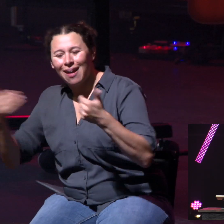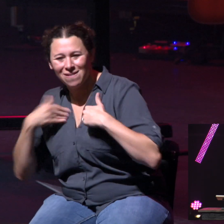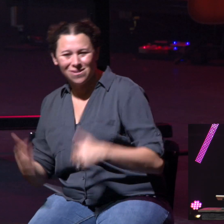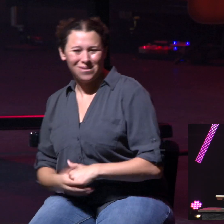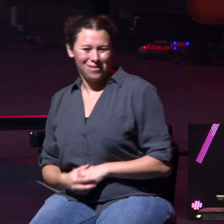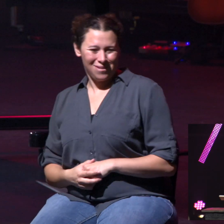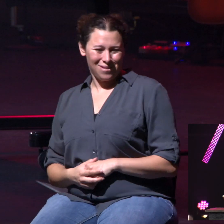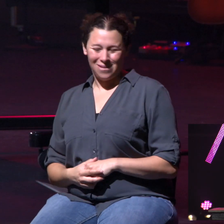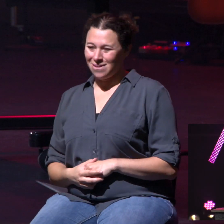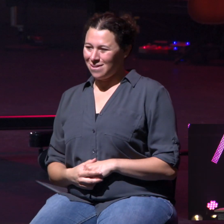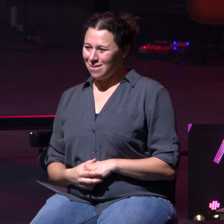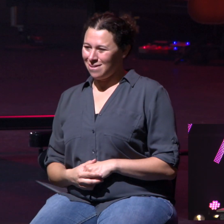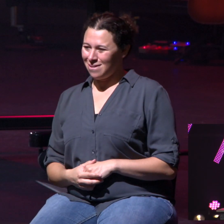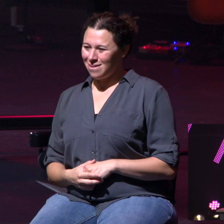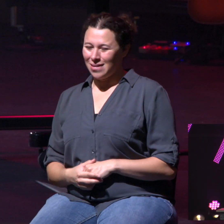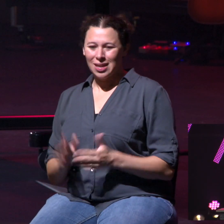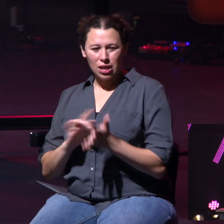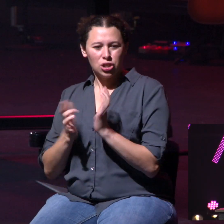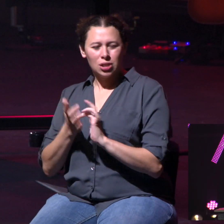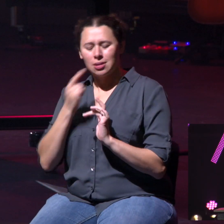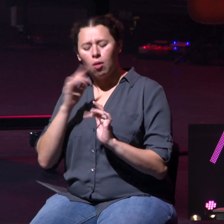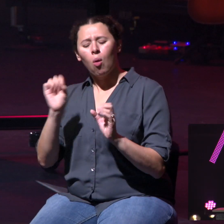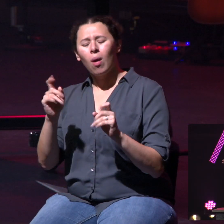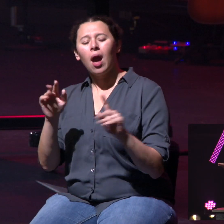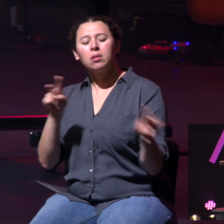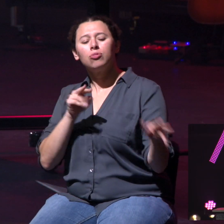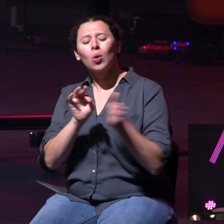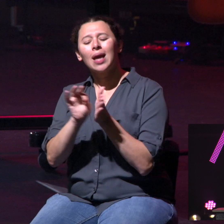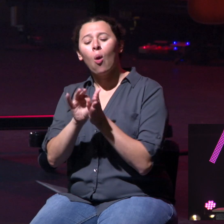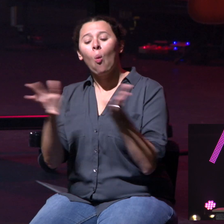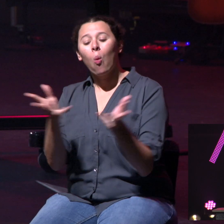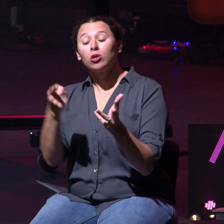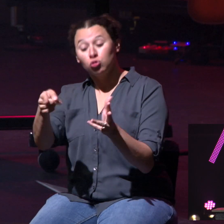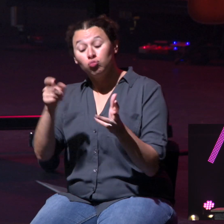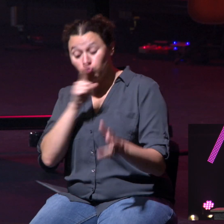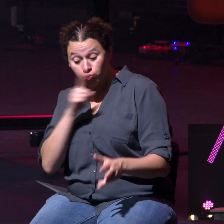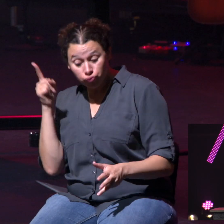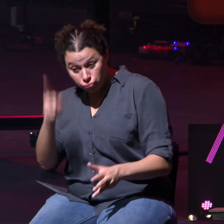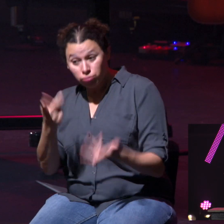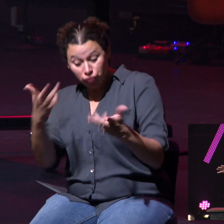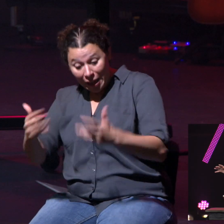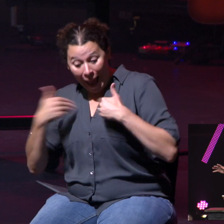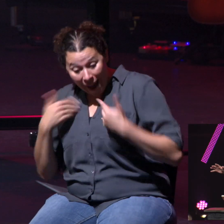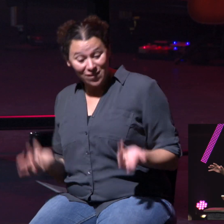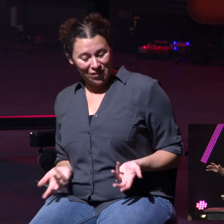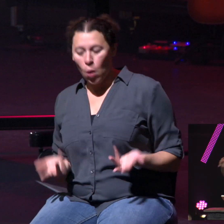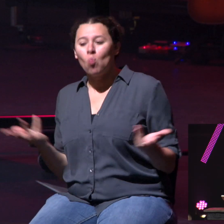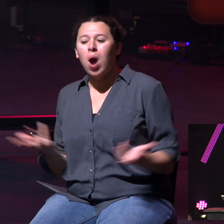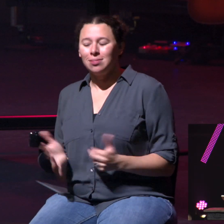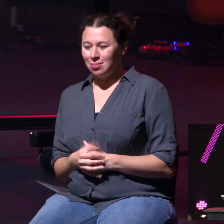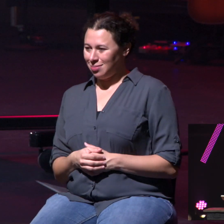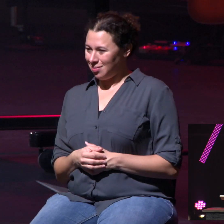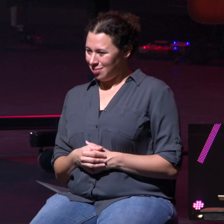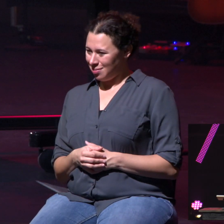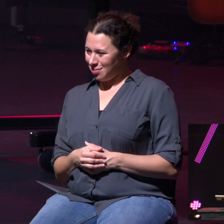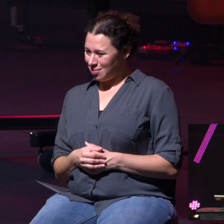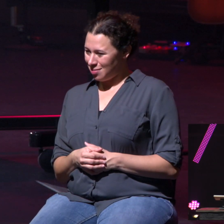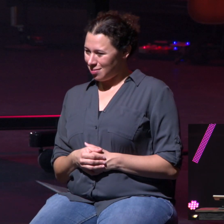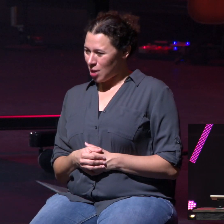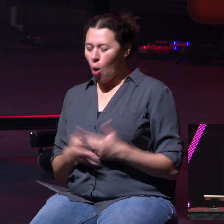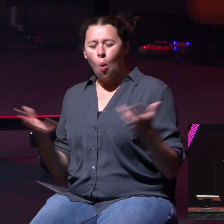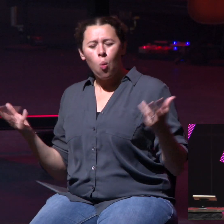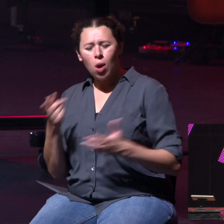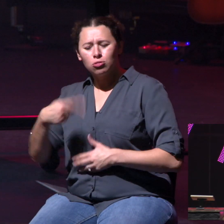and he says, well, tell me what you have. You're so focused on what you don't have and what you're incapable of. But Jesus is like, what do you have?